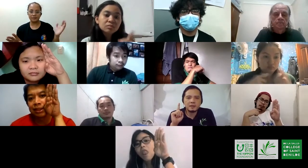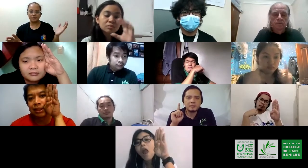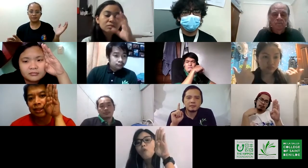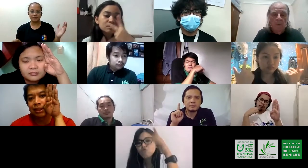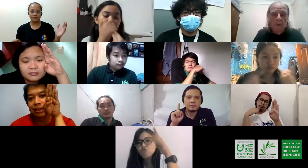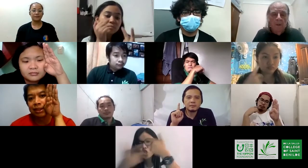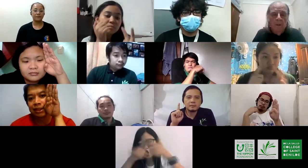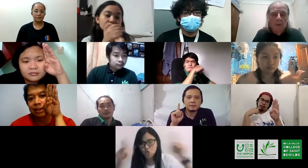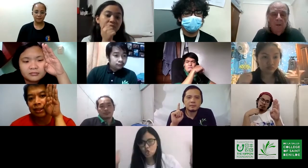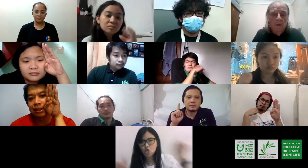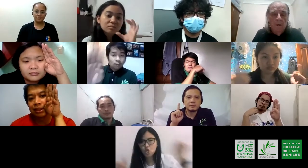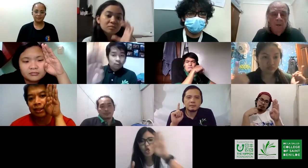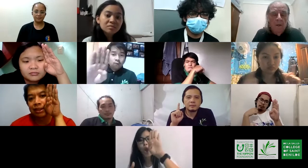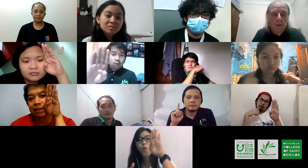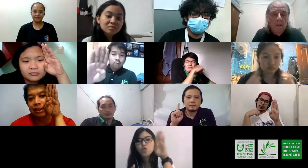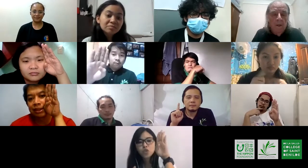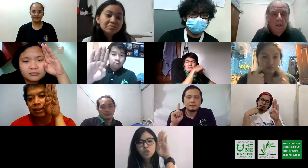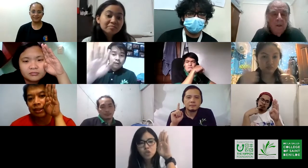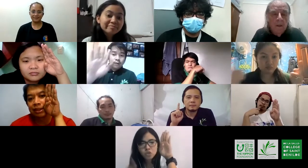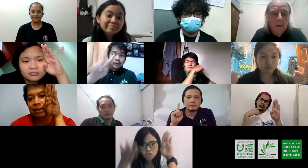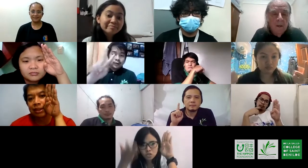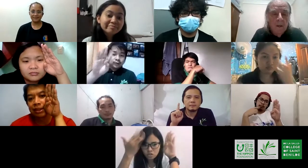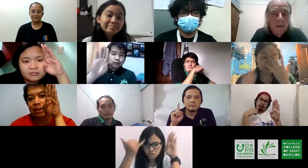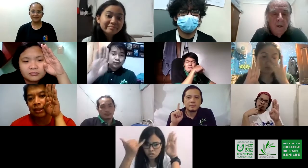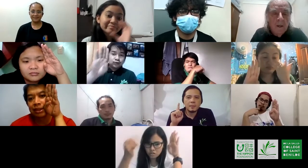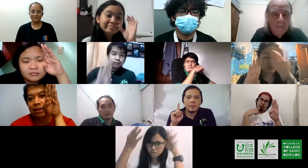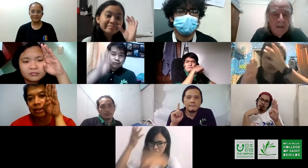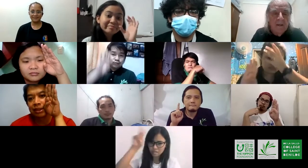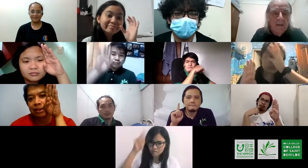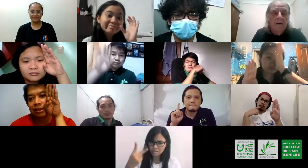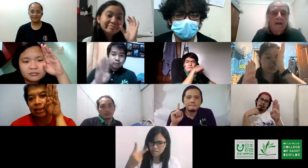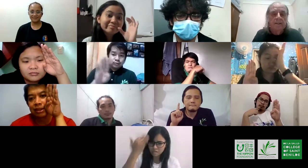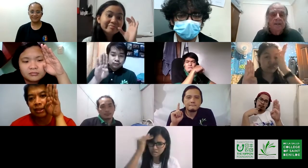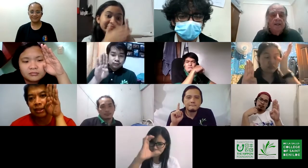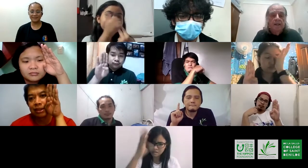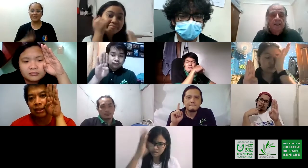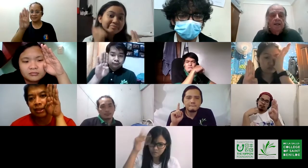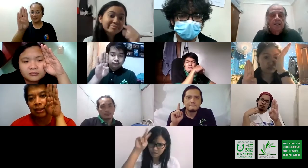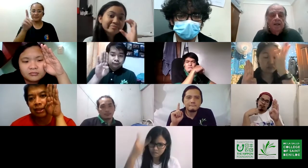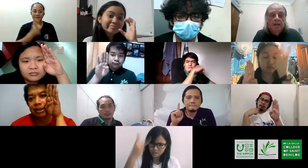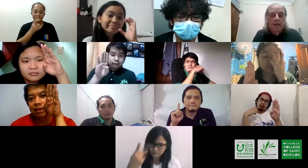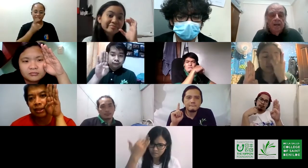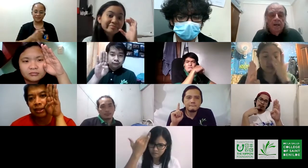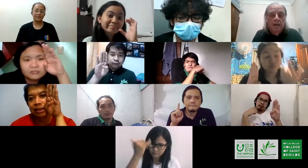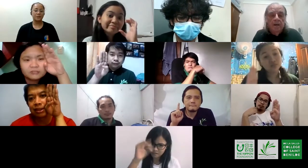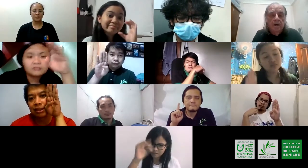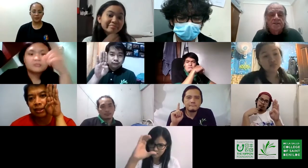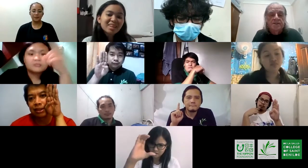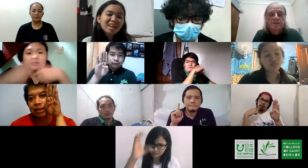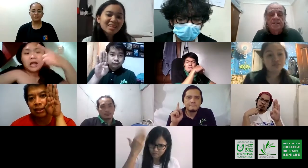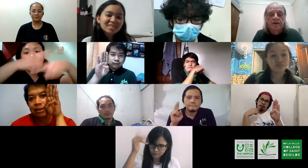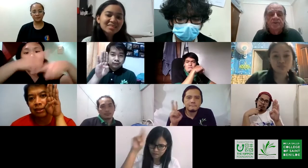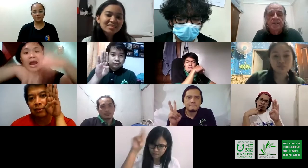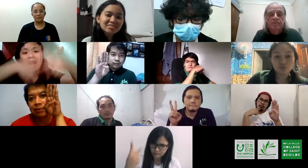through A, speech, B, sign language, C, both A and B, D, neither A nor